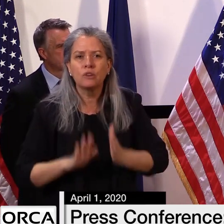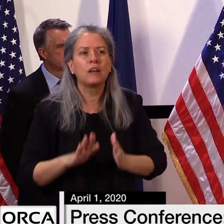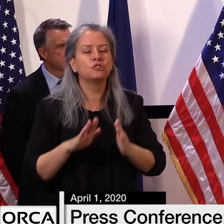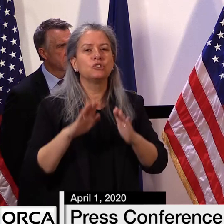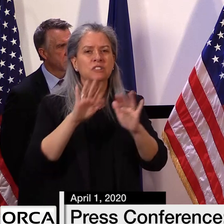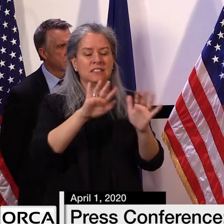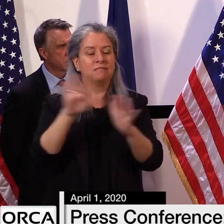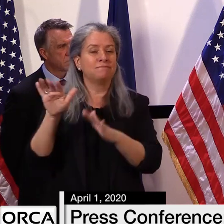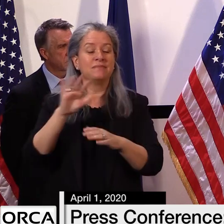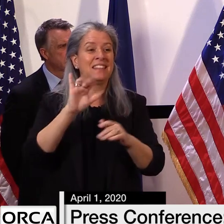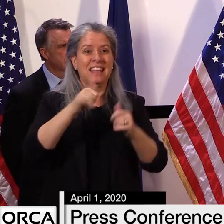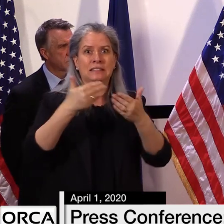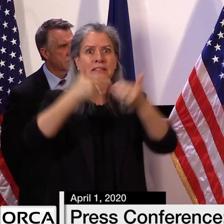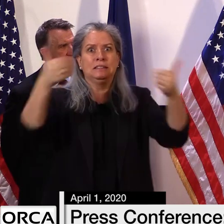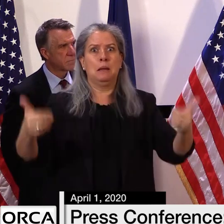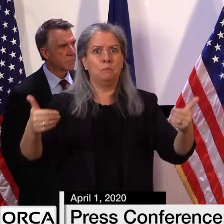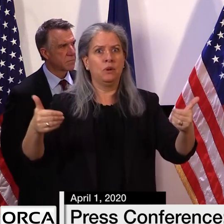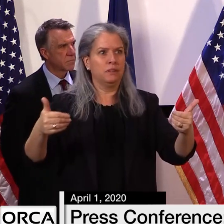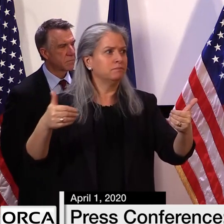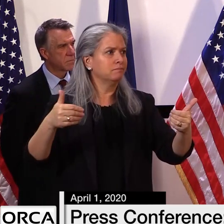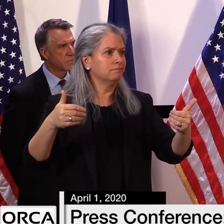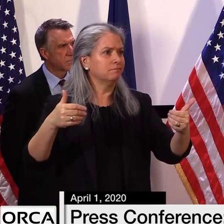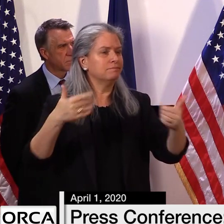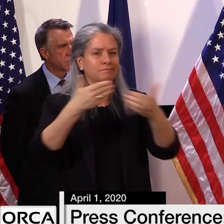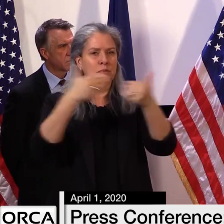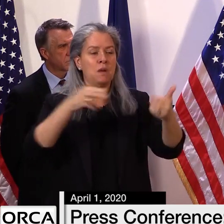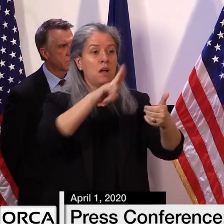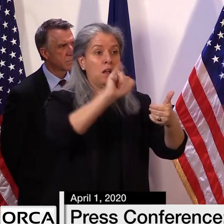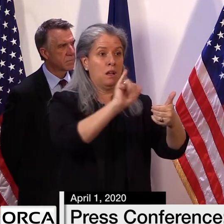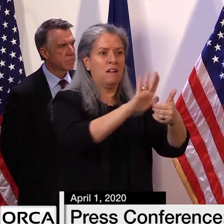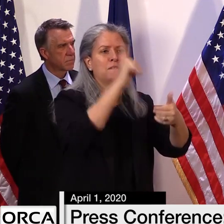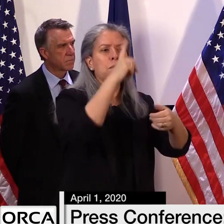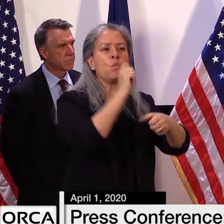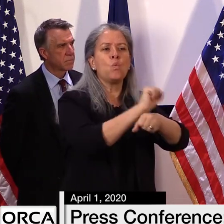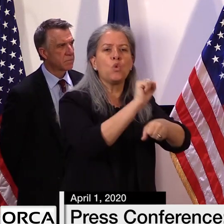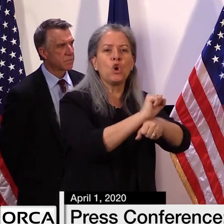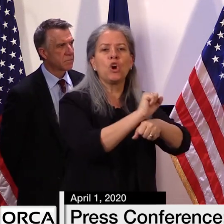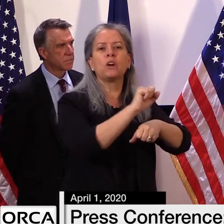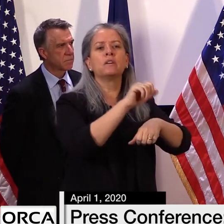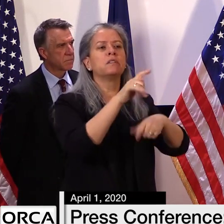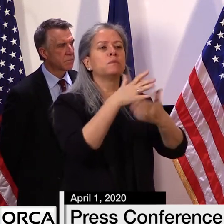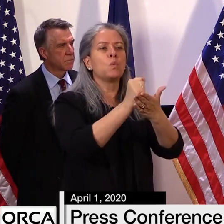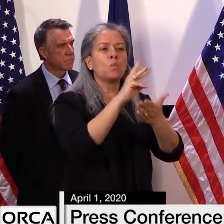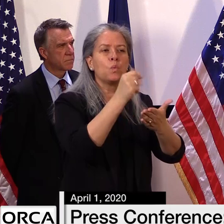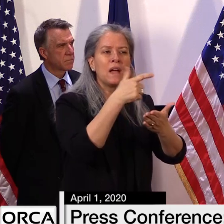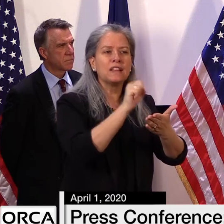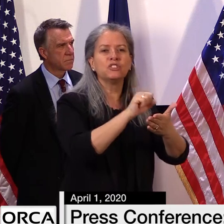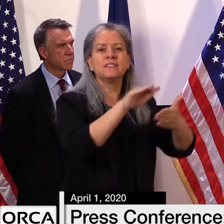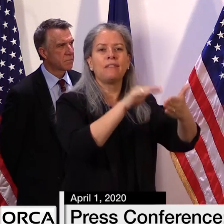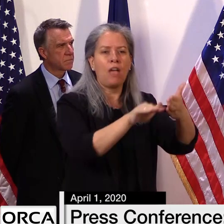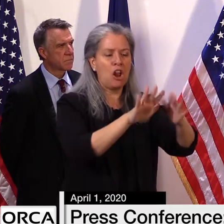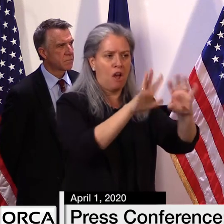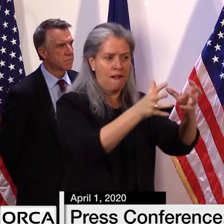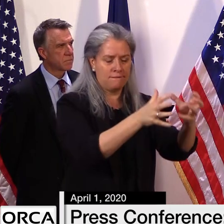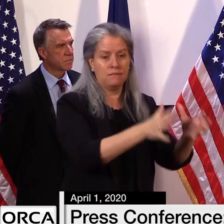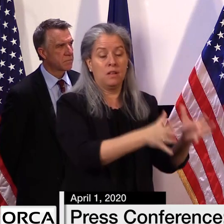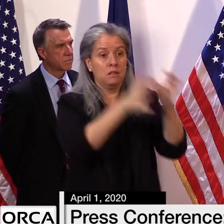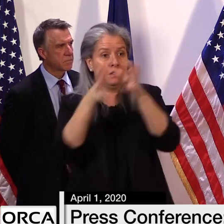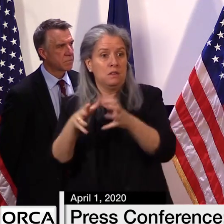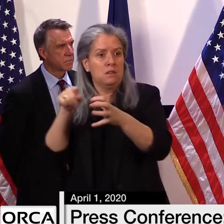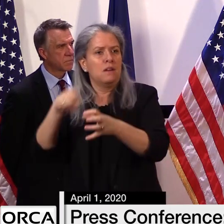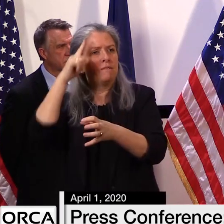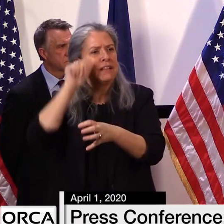We're essentially standing up a totally separate unemployment insurance system for these folks. And I imagine that it will be